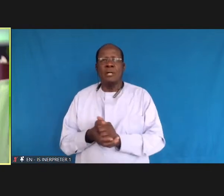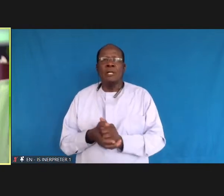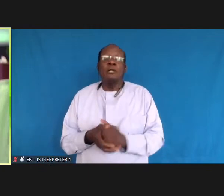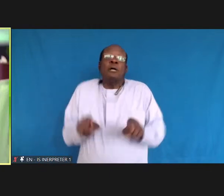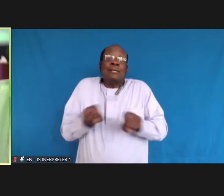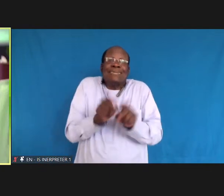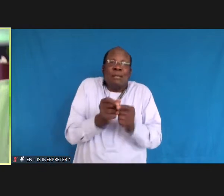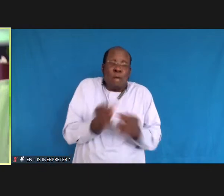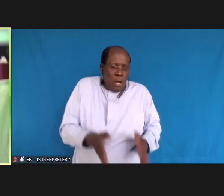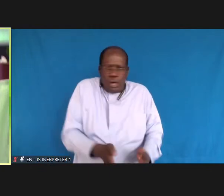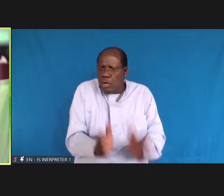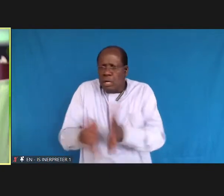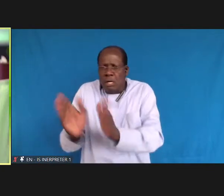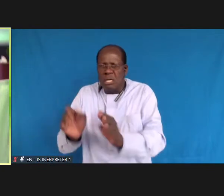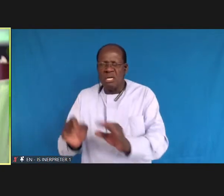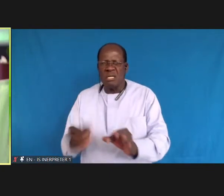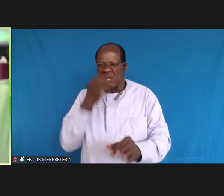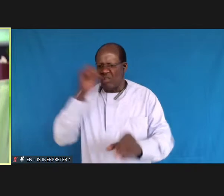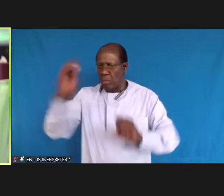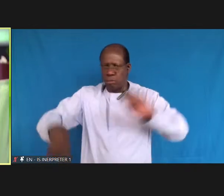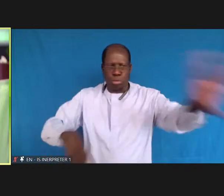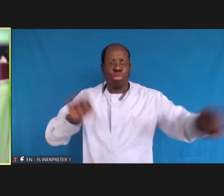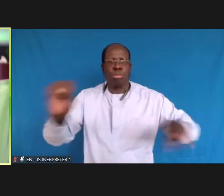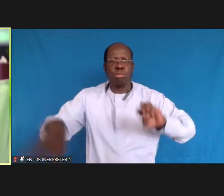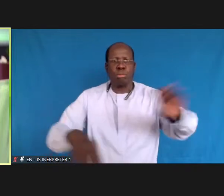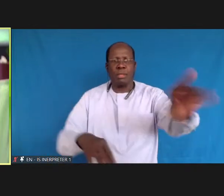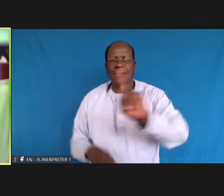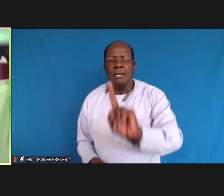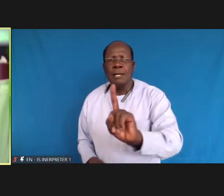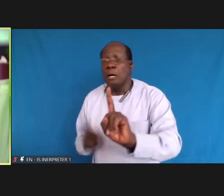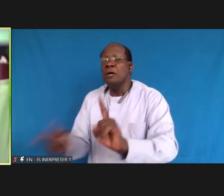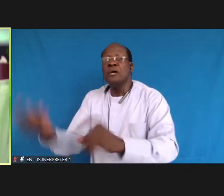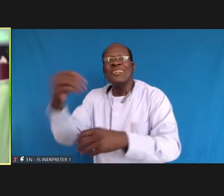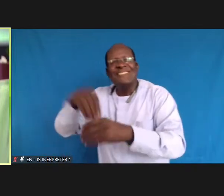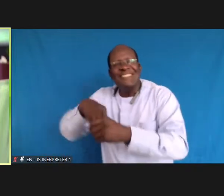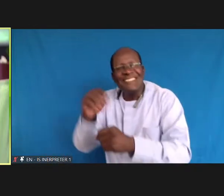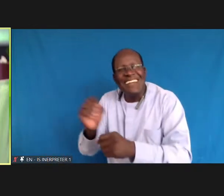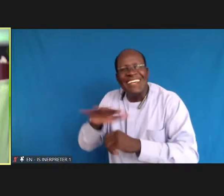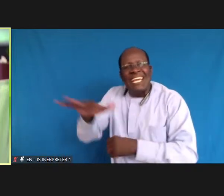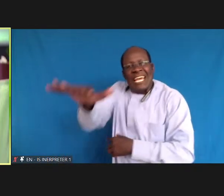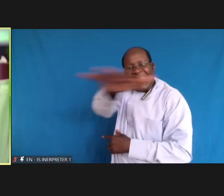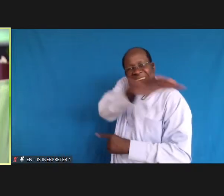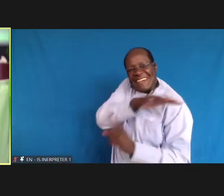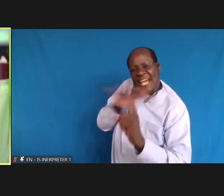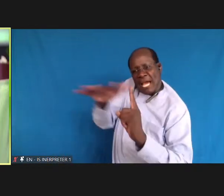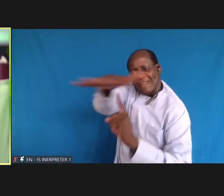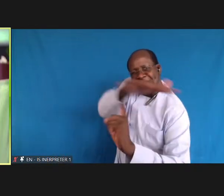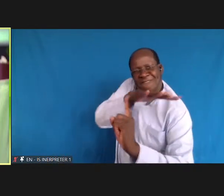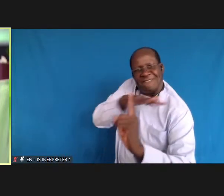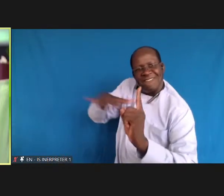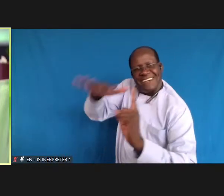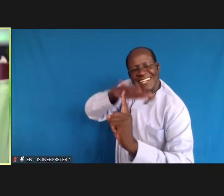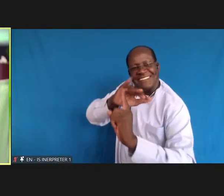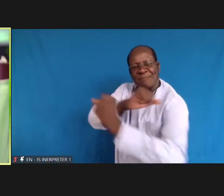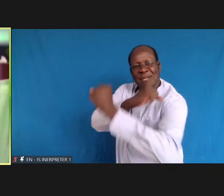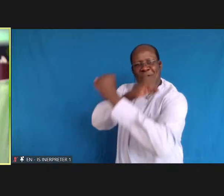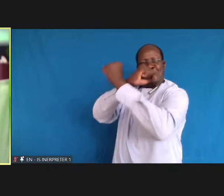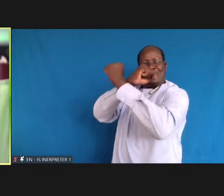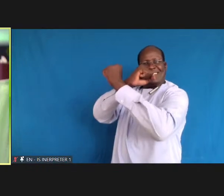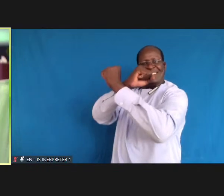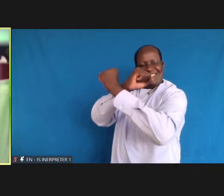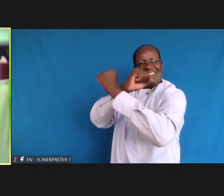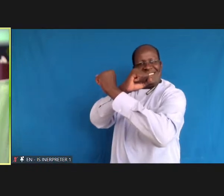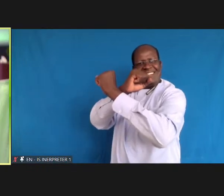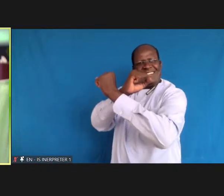trickle down and then have a cumulative effect on the environment. It's also trying to use local solutions. We